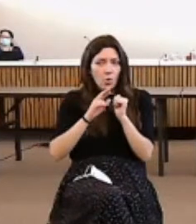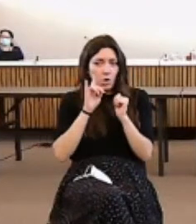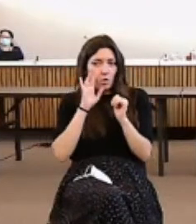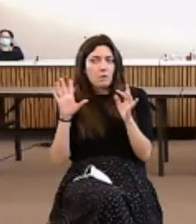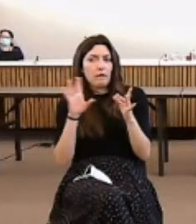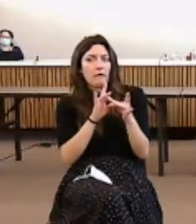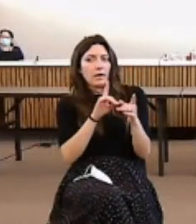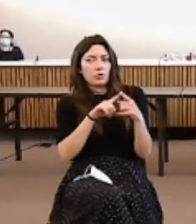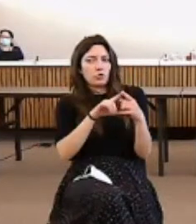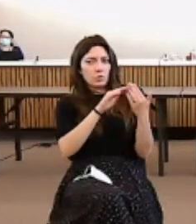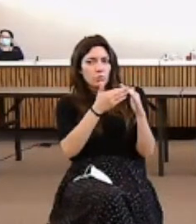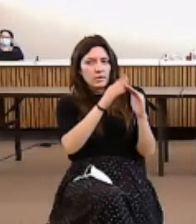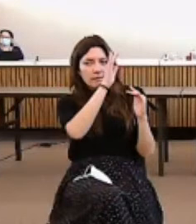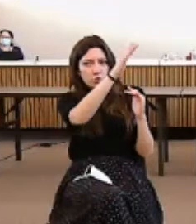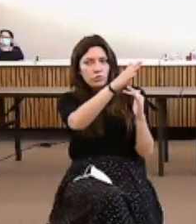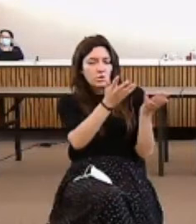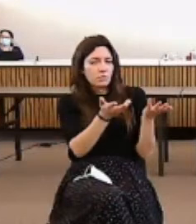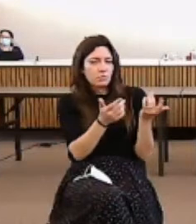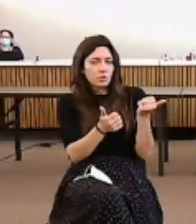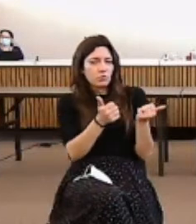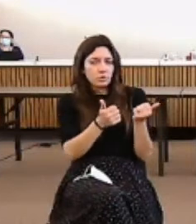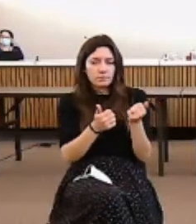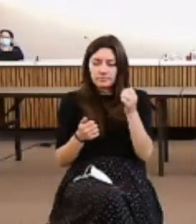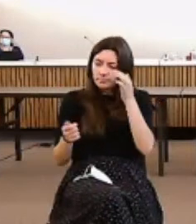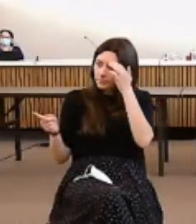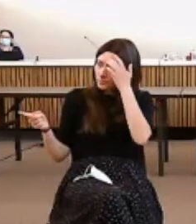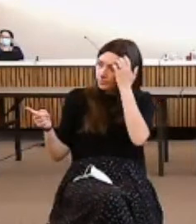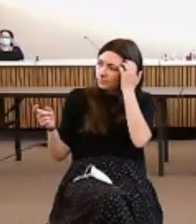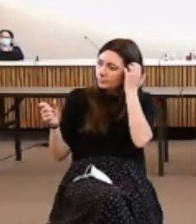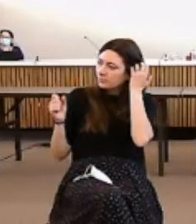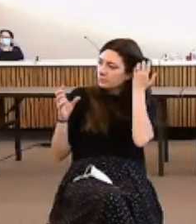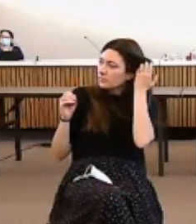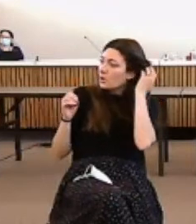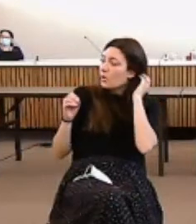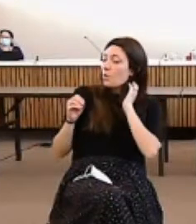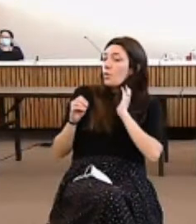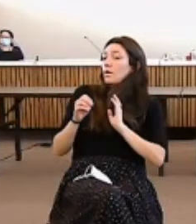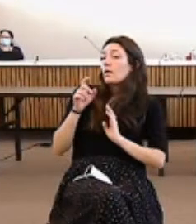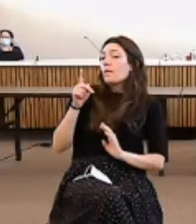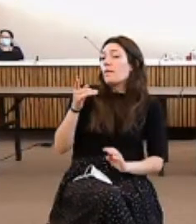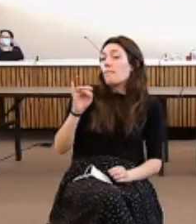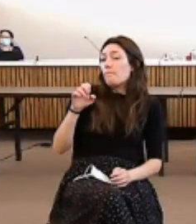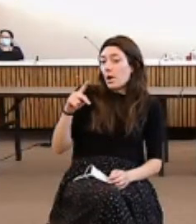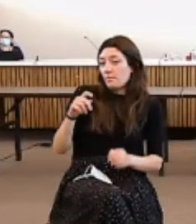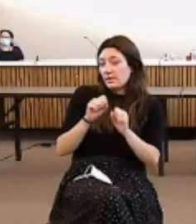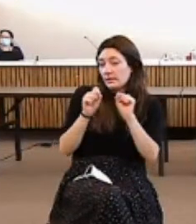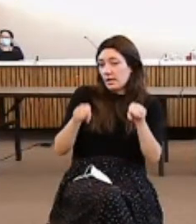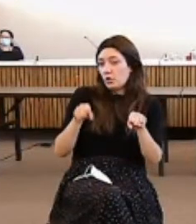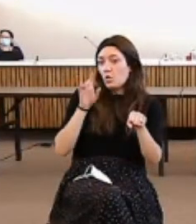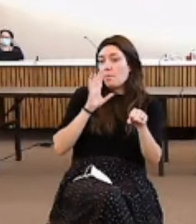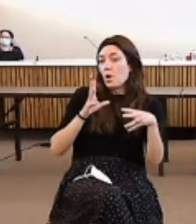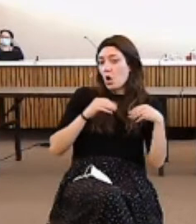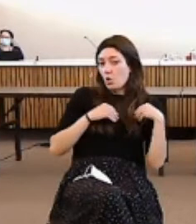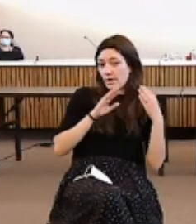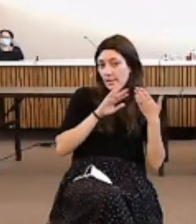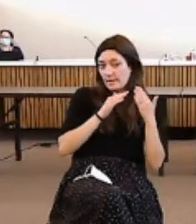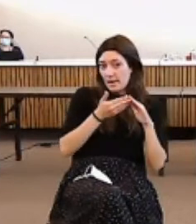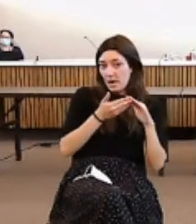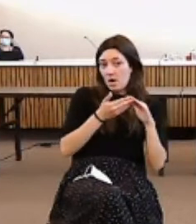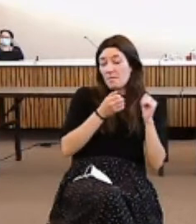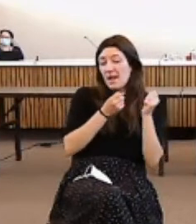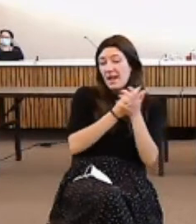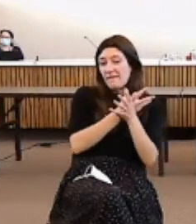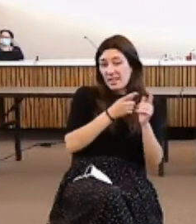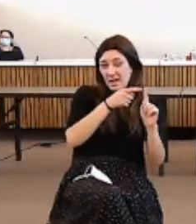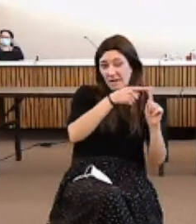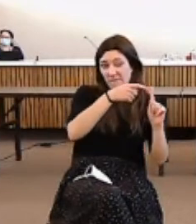at the pump station? So the pump station will be public. That's going to be owned by the town, but everything from there coming